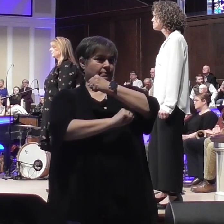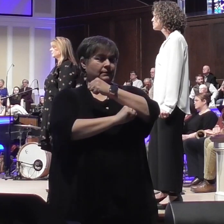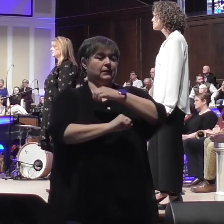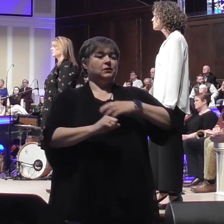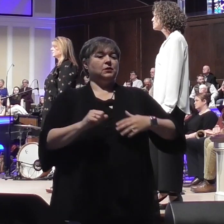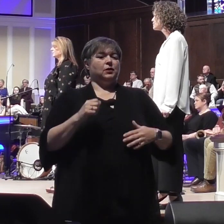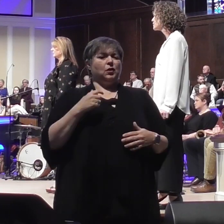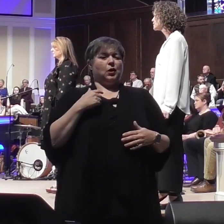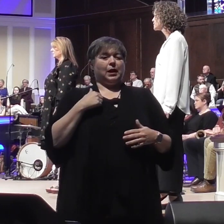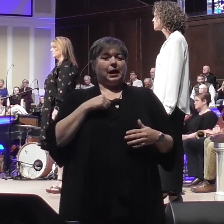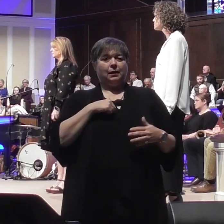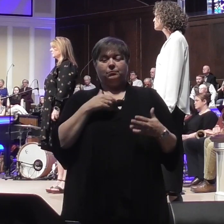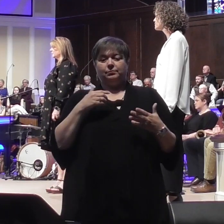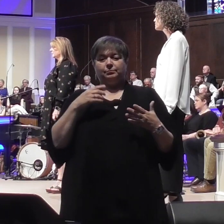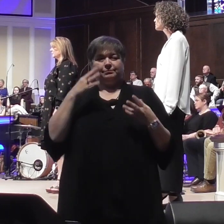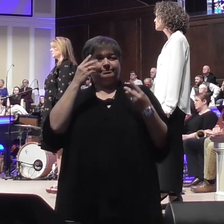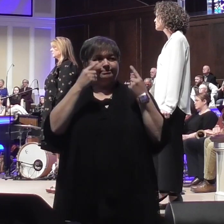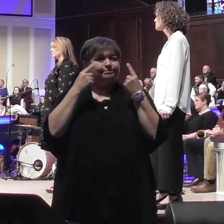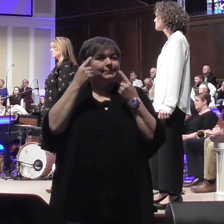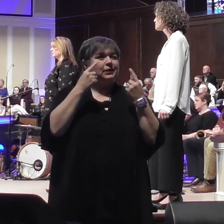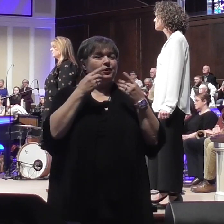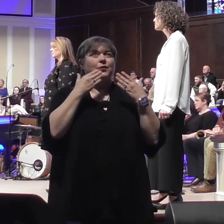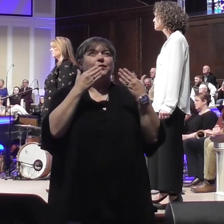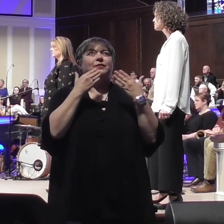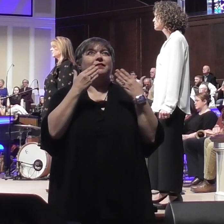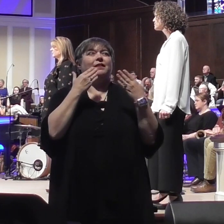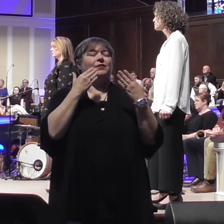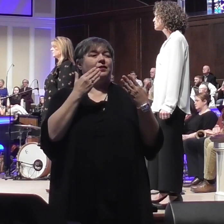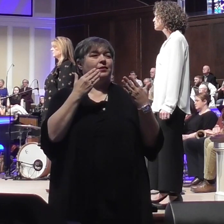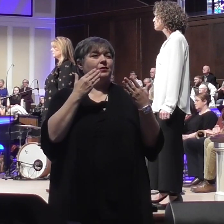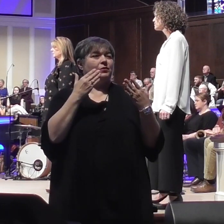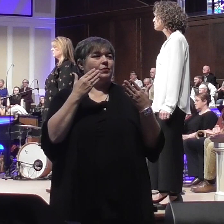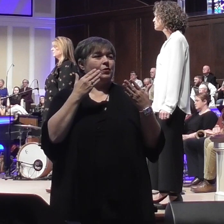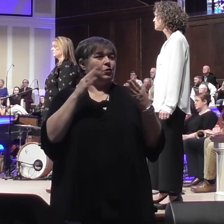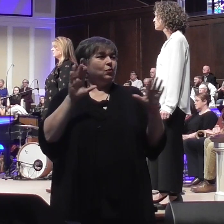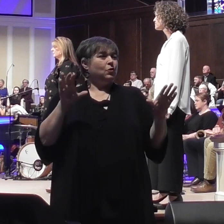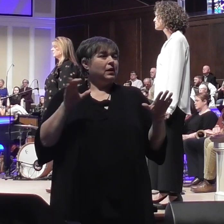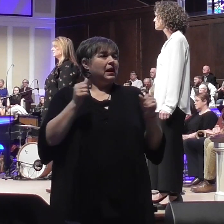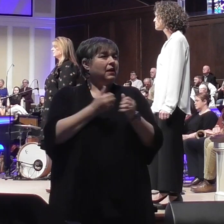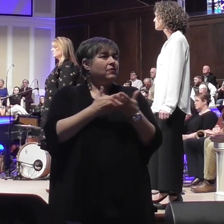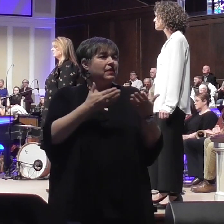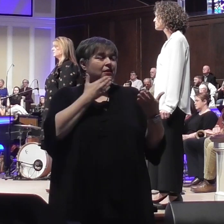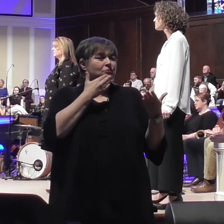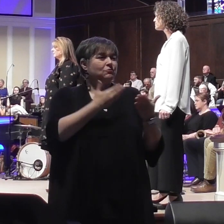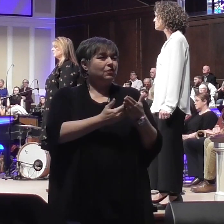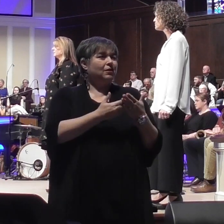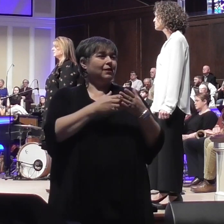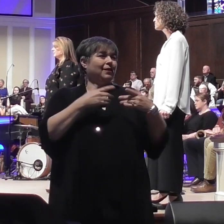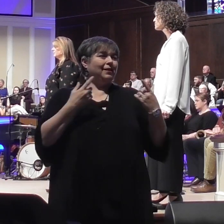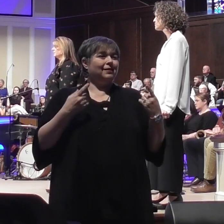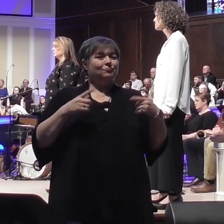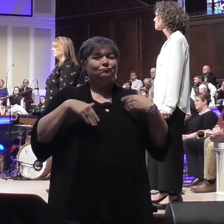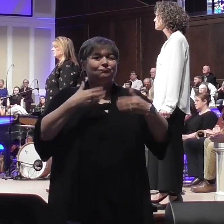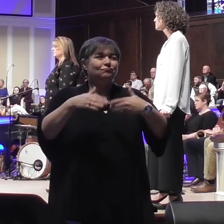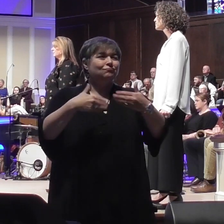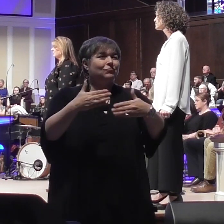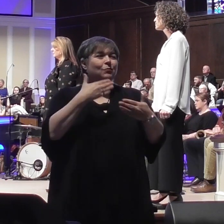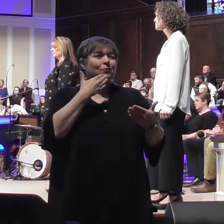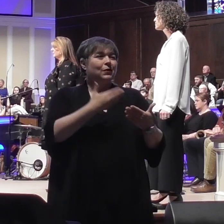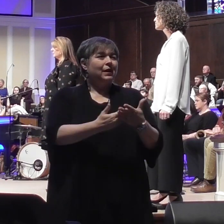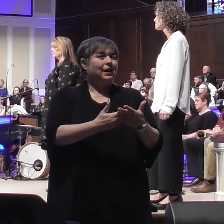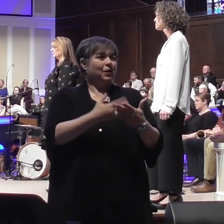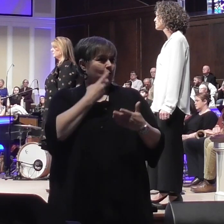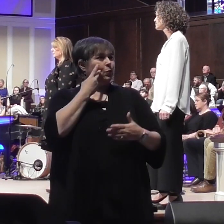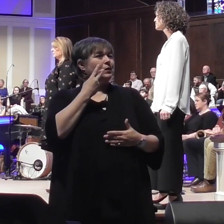When things are going fabulous, we can see God's hands at work. But when we're going through the storm, we can still, if you've walked with the Lord at all, you